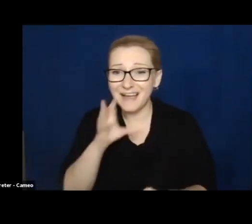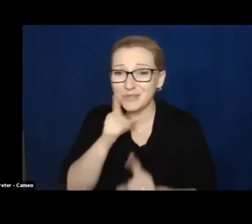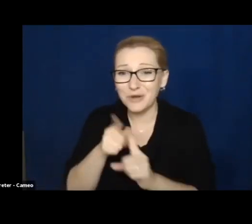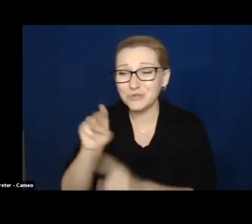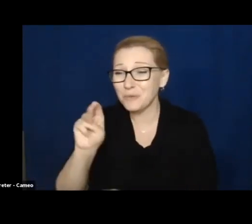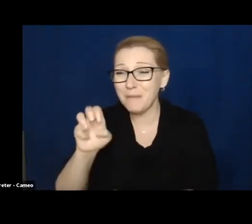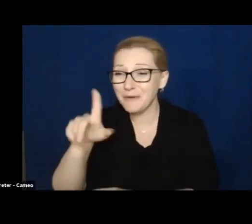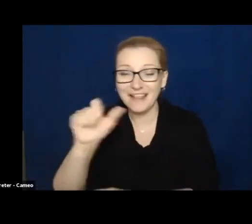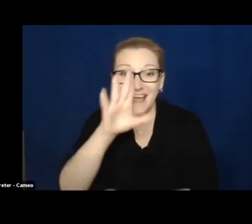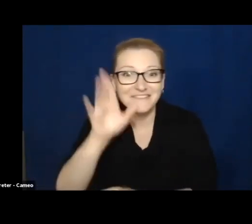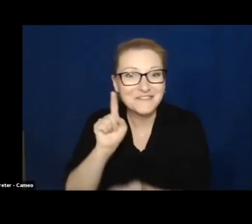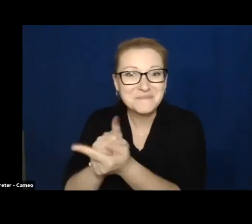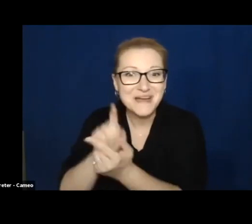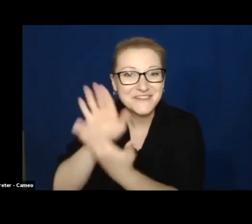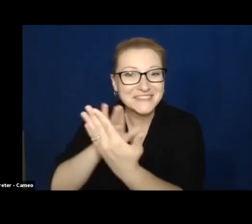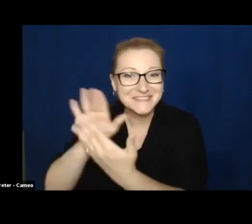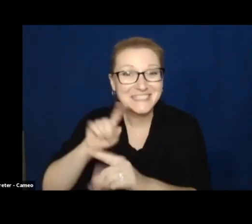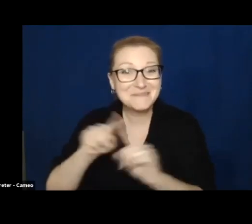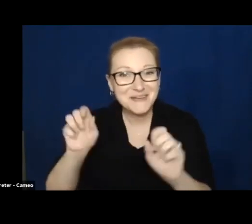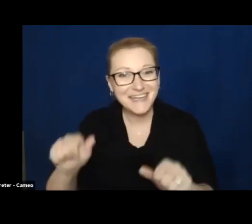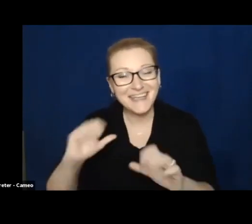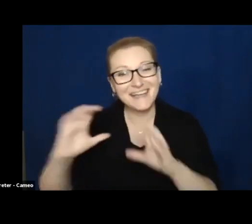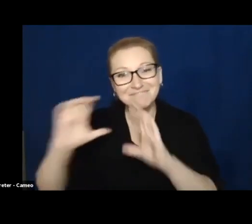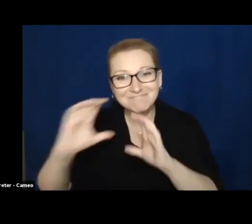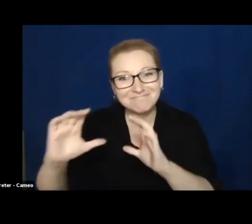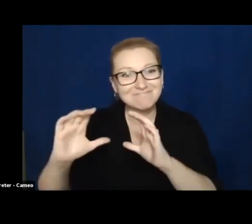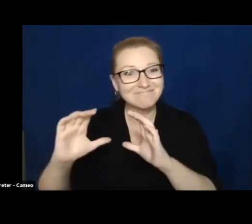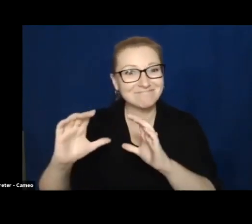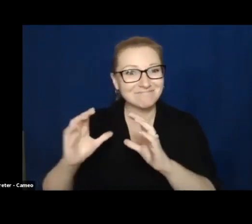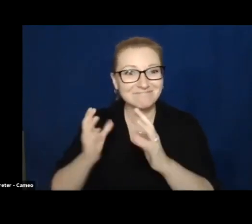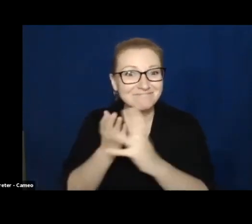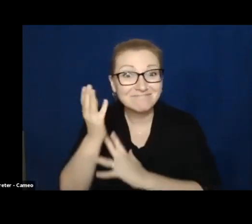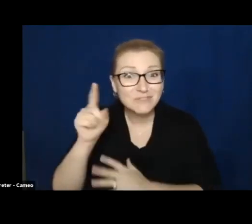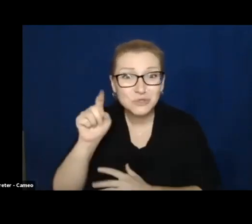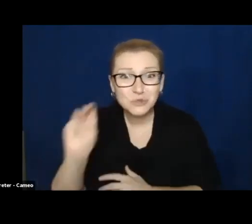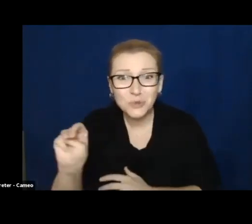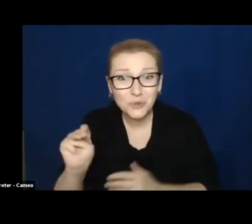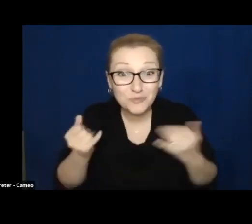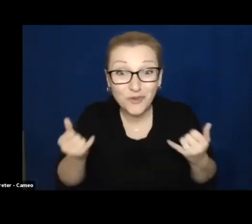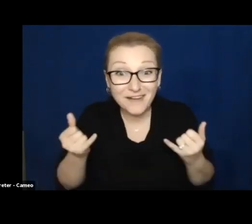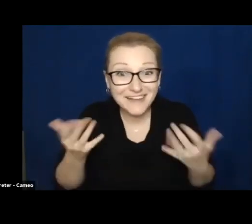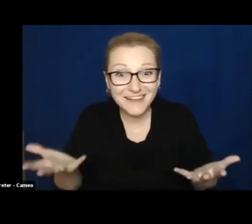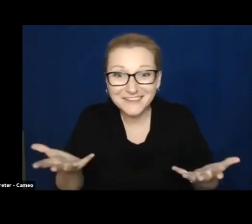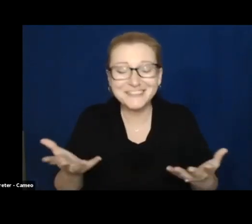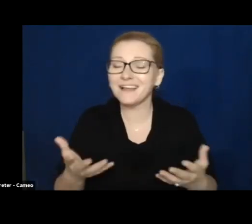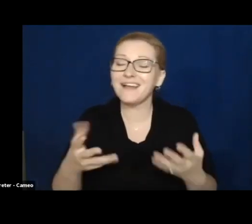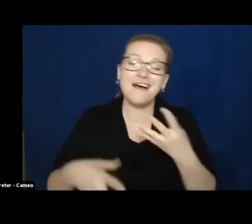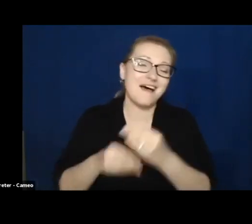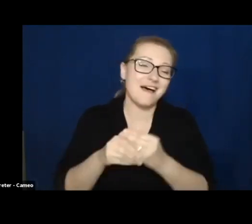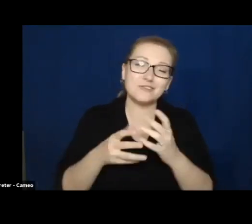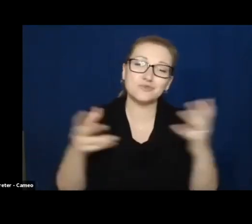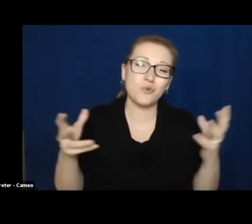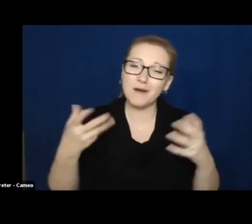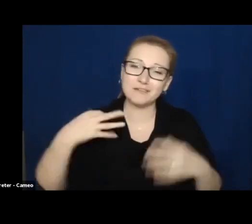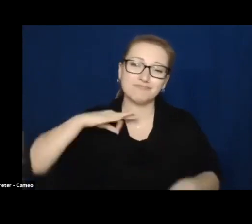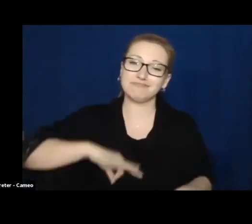met you in person, but I'm able to converse via Zoom. And that has added so much to my